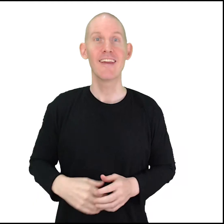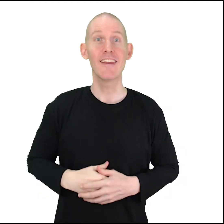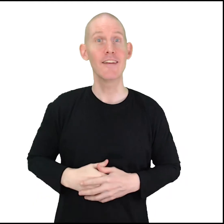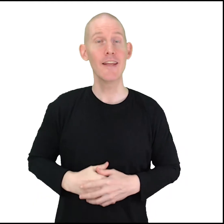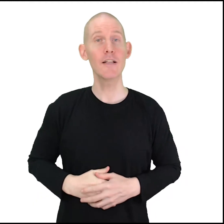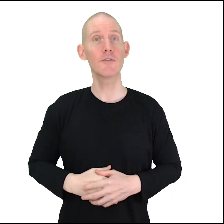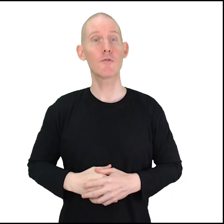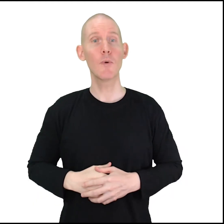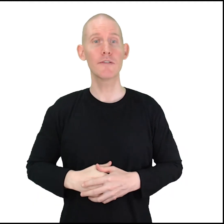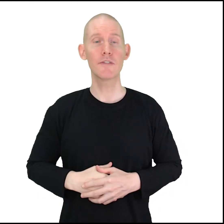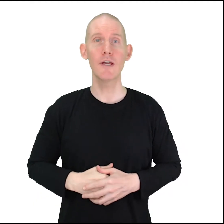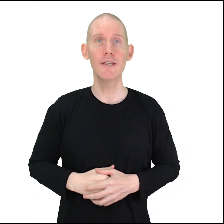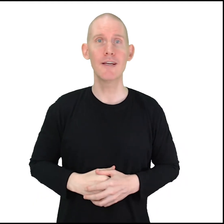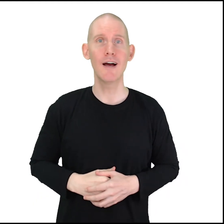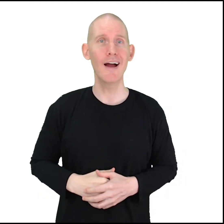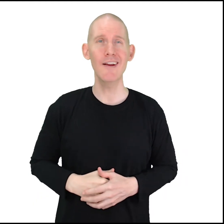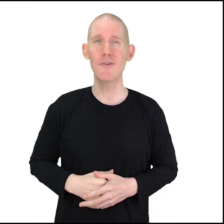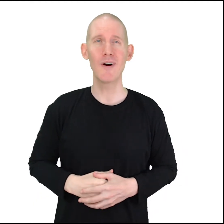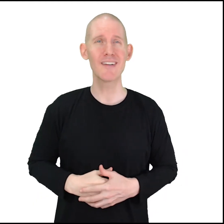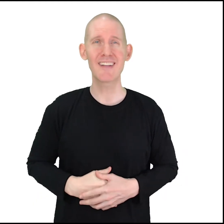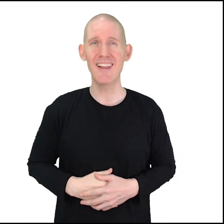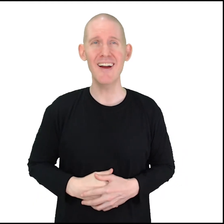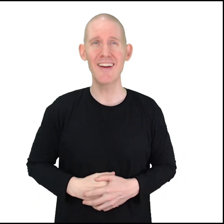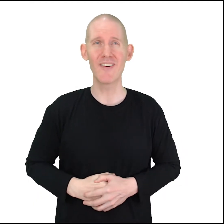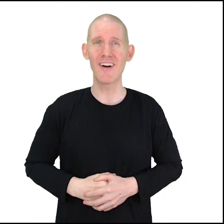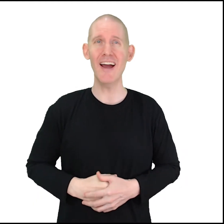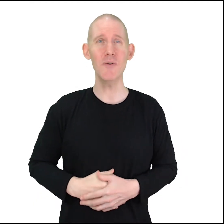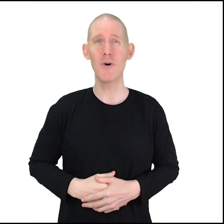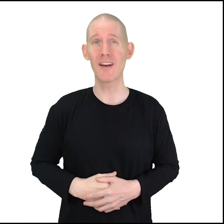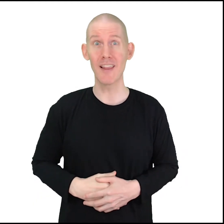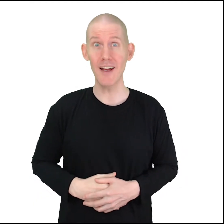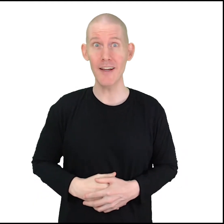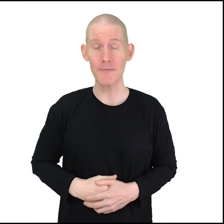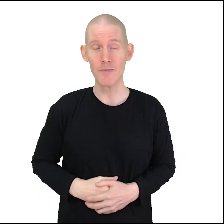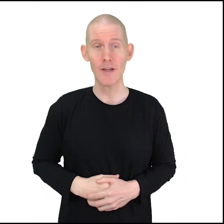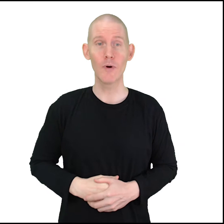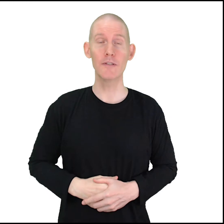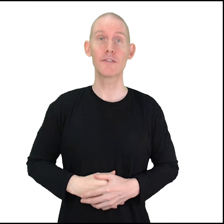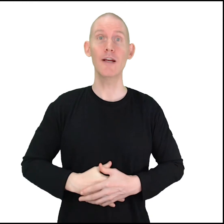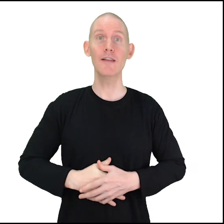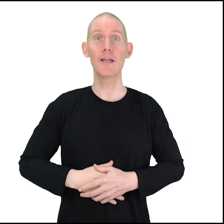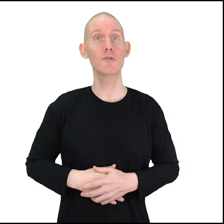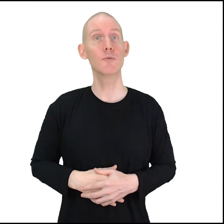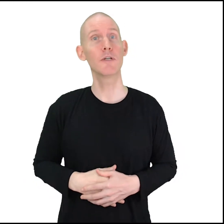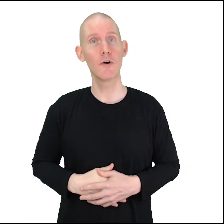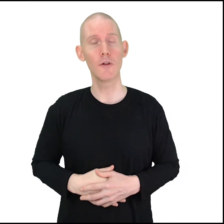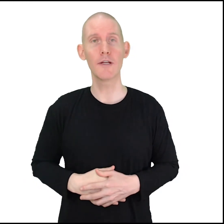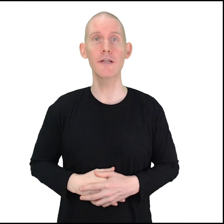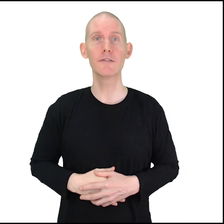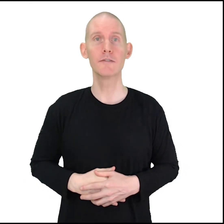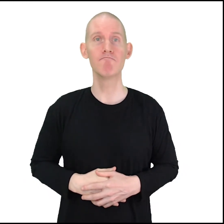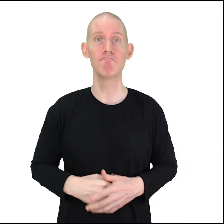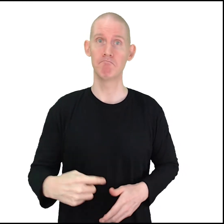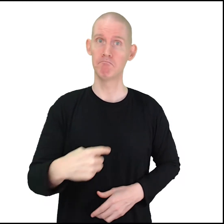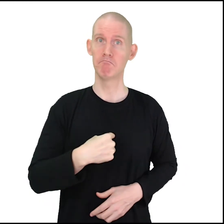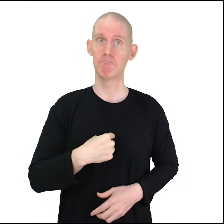In English, we might say, I don't want to lie, or I don't want to lie. Well, in sign language, we could go like this.